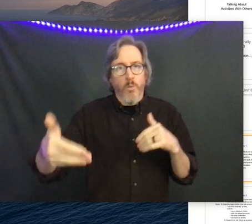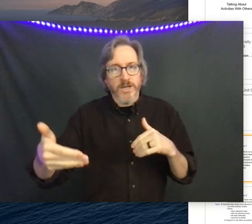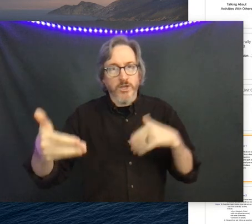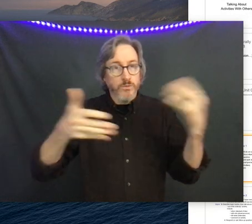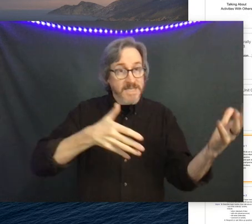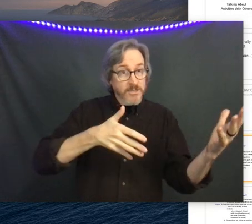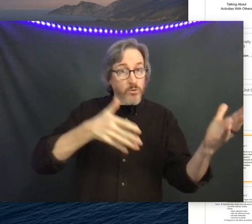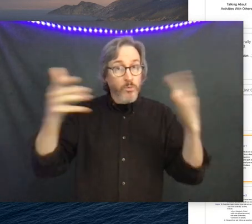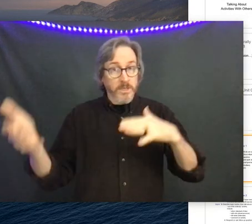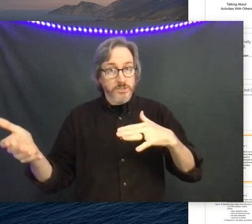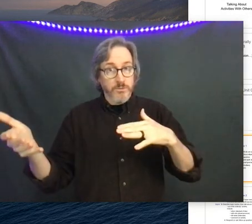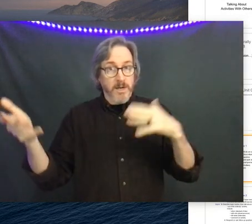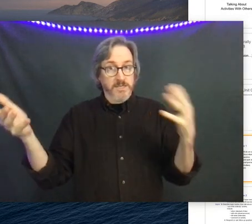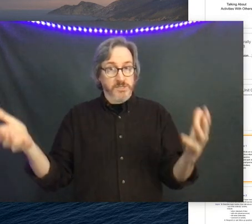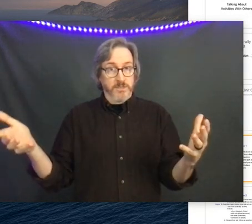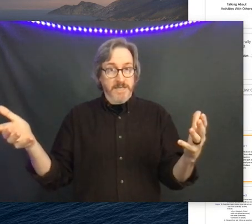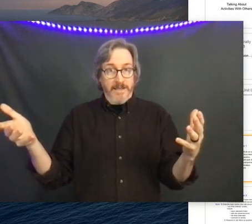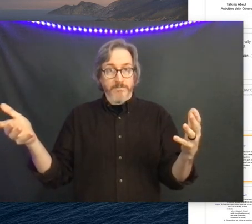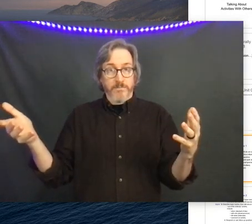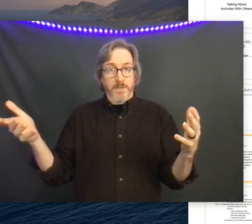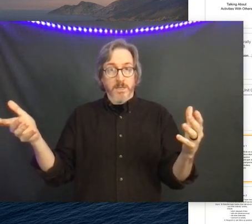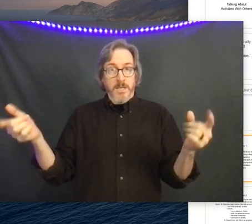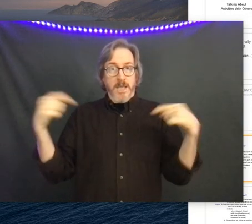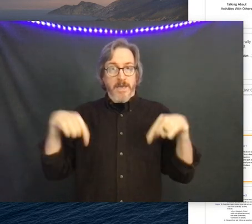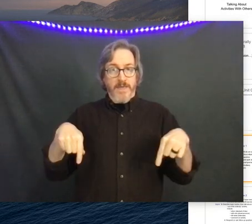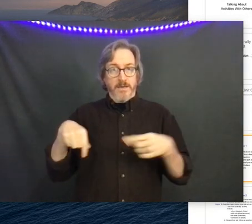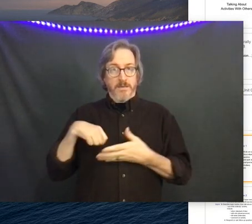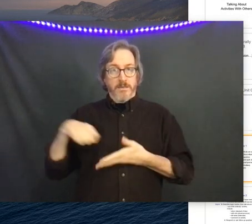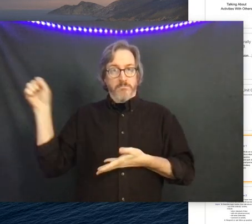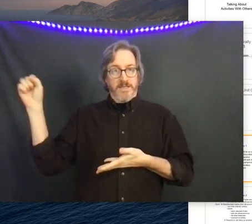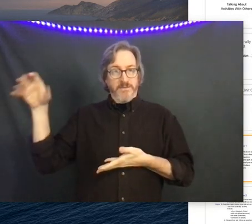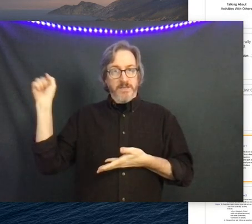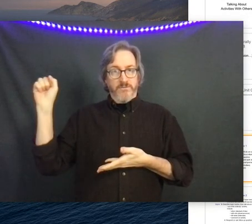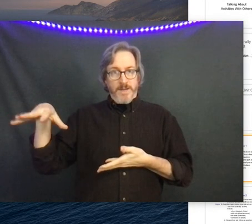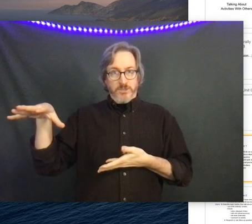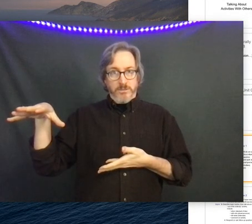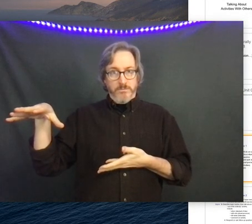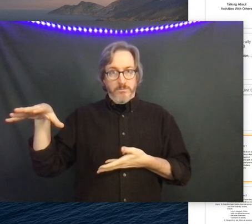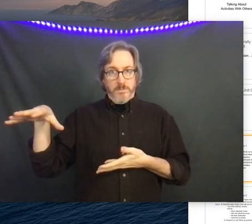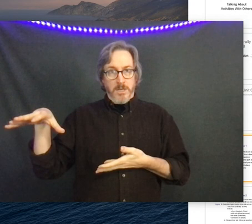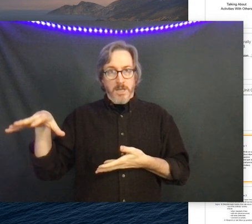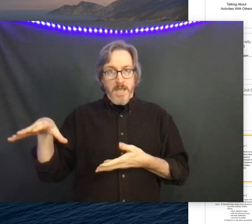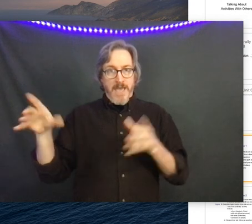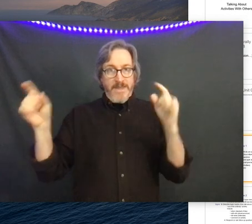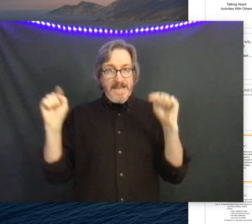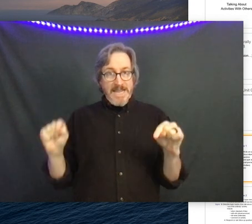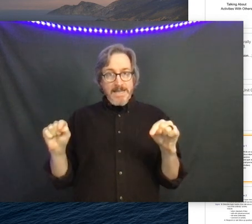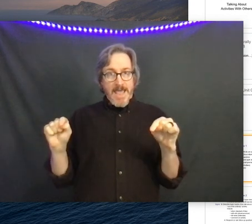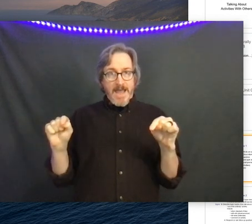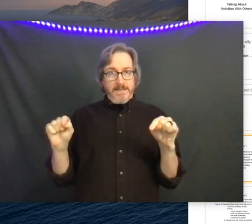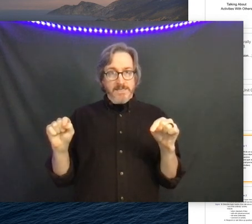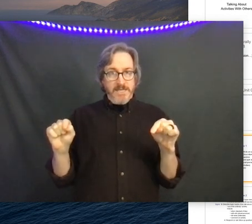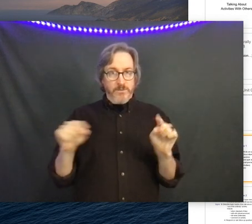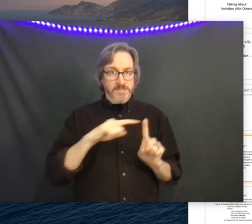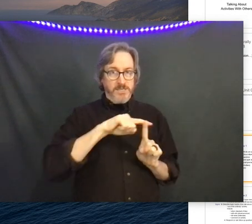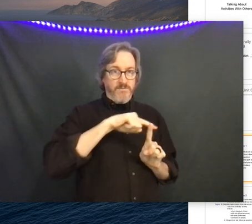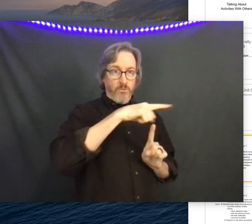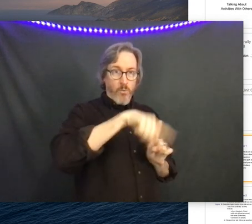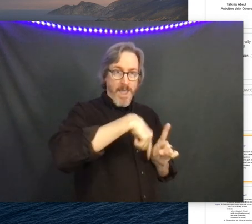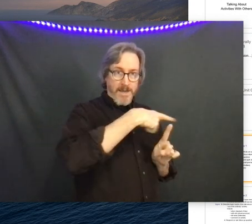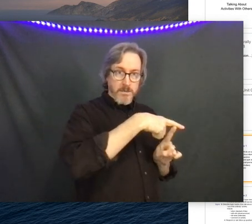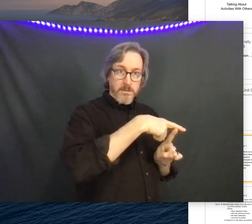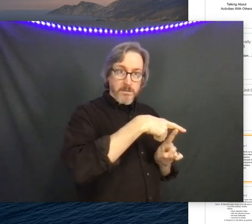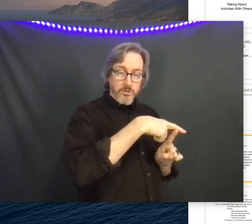asking what you did or will do on a certain day, and then giving the information. And then in that, the sequence